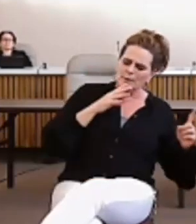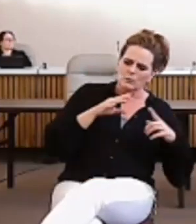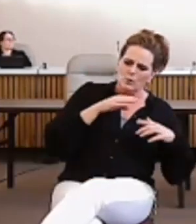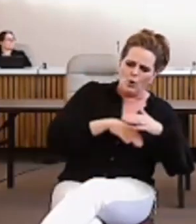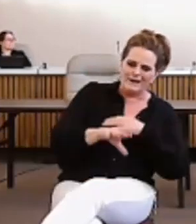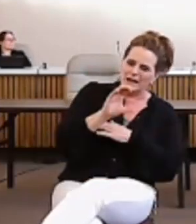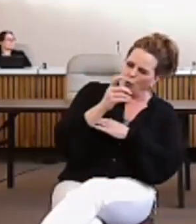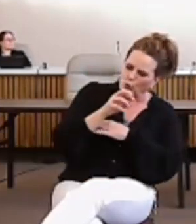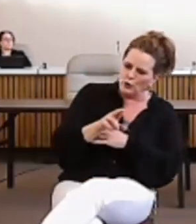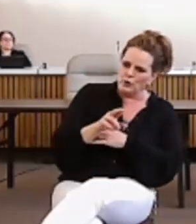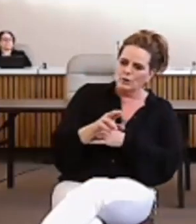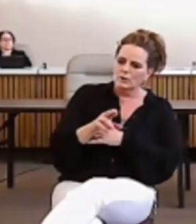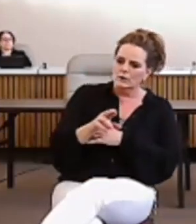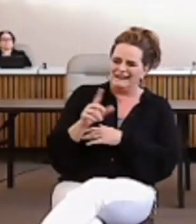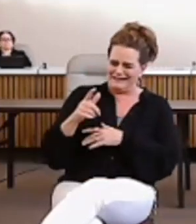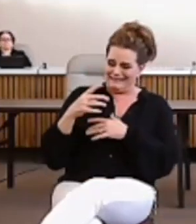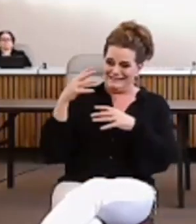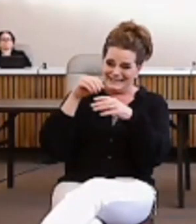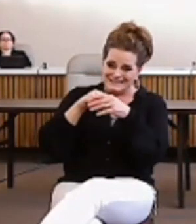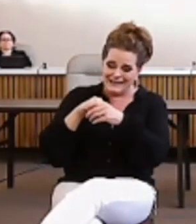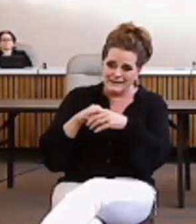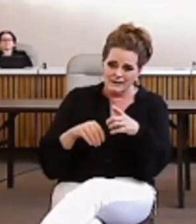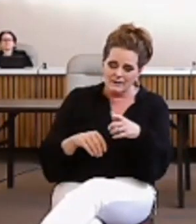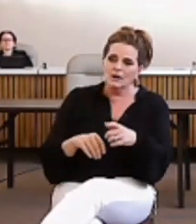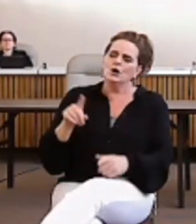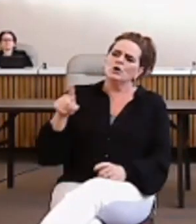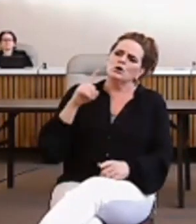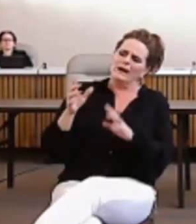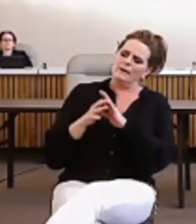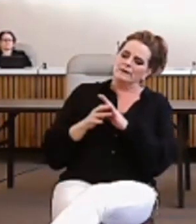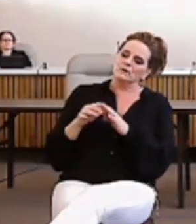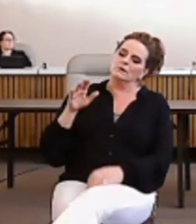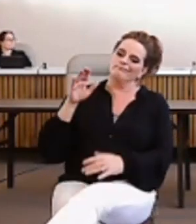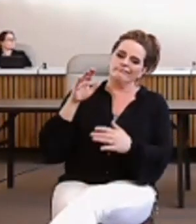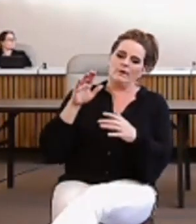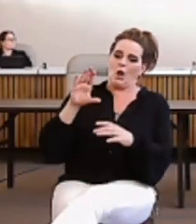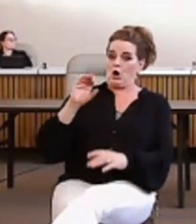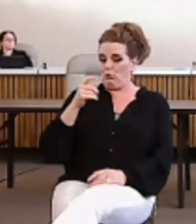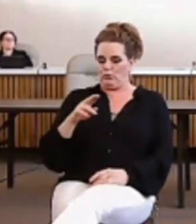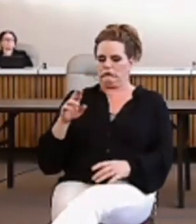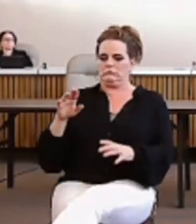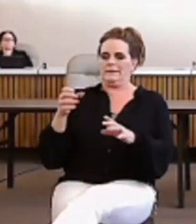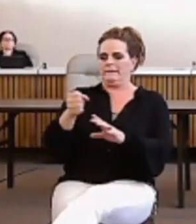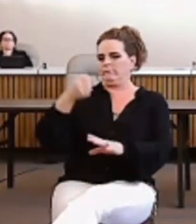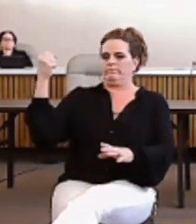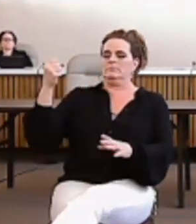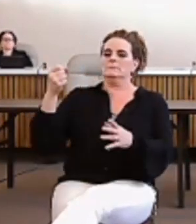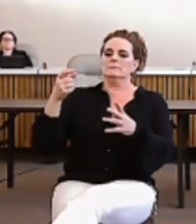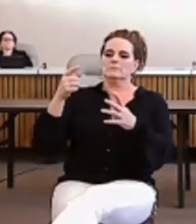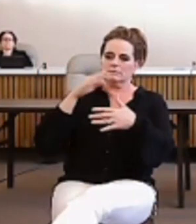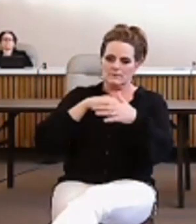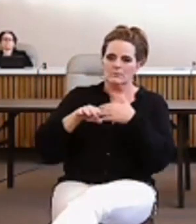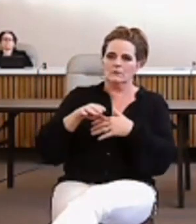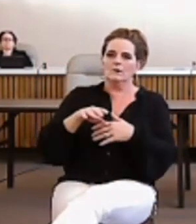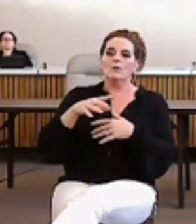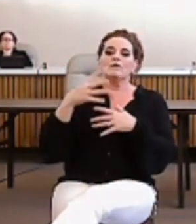assuming, is that going to be inside? I'm sorry. You mentioned a walk-in cooler, didn't you? A freezer? Yes, for the